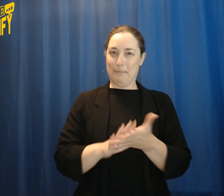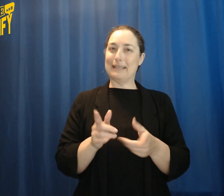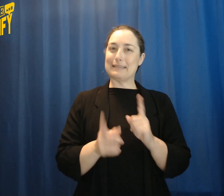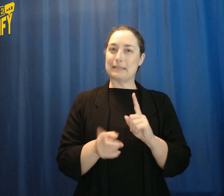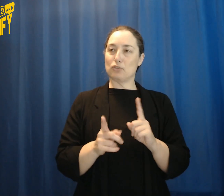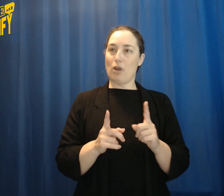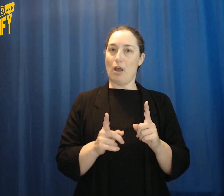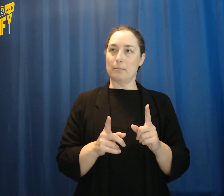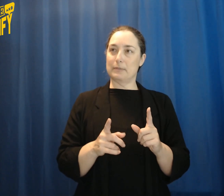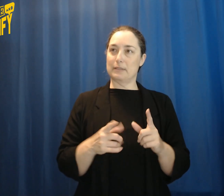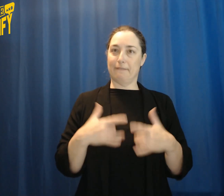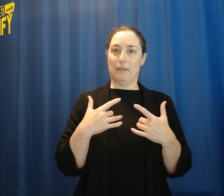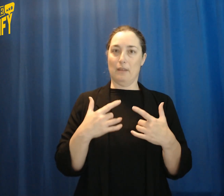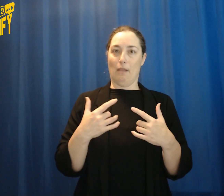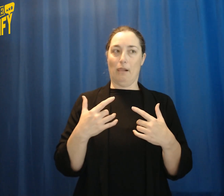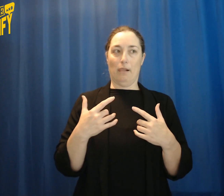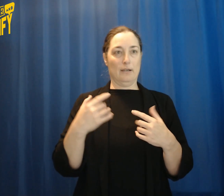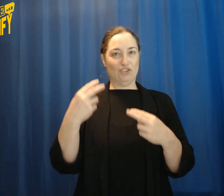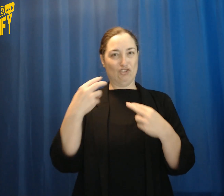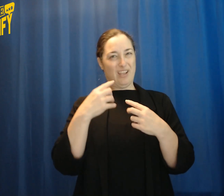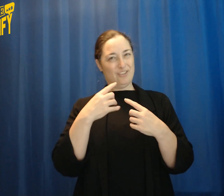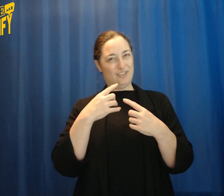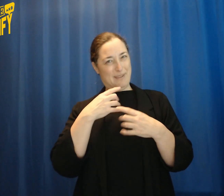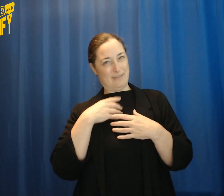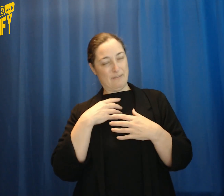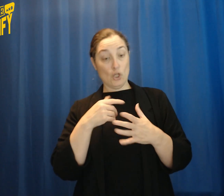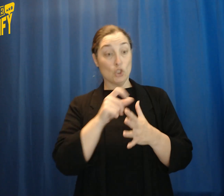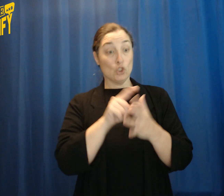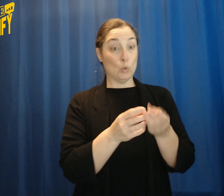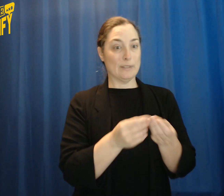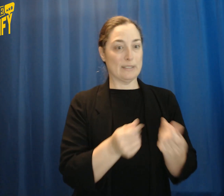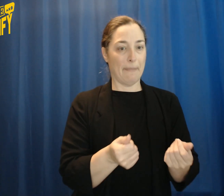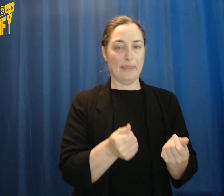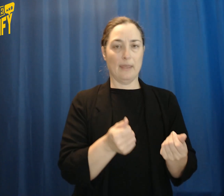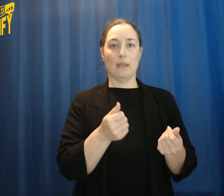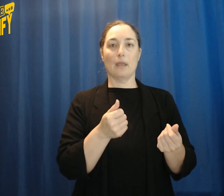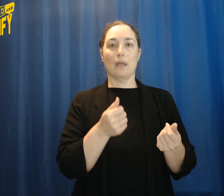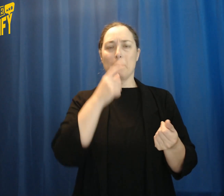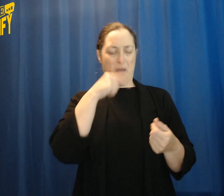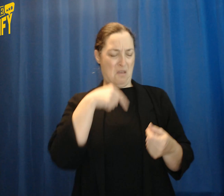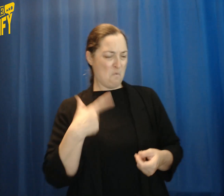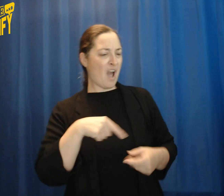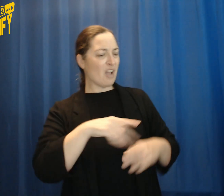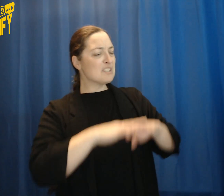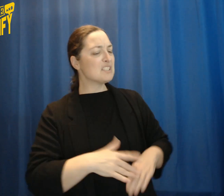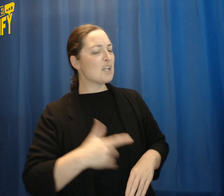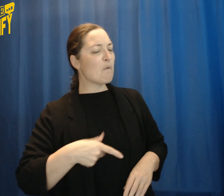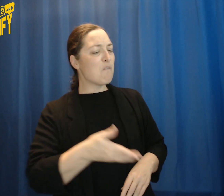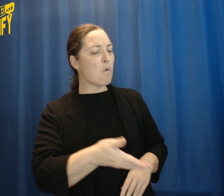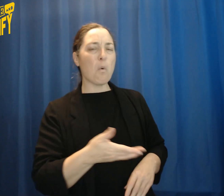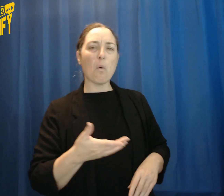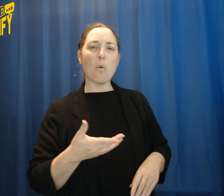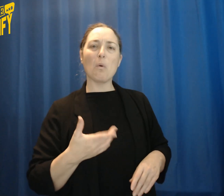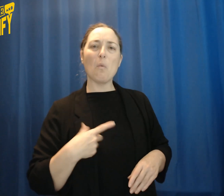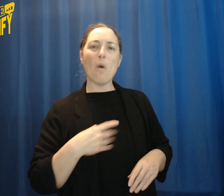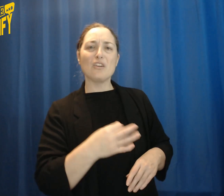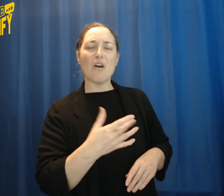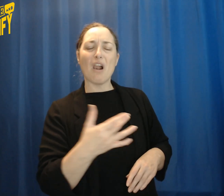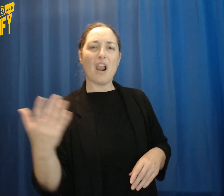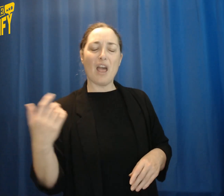bit judgy when you go and do things and people are like, "Oh, why are you sitting down?" or "Why are you this?" or "Why aren't you doing that?" I'm guessing there's a bit